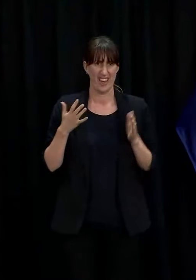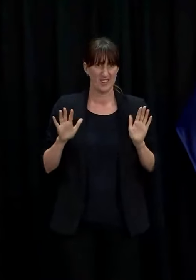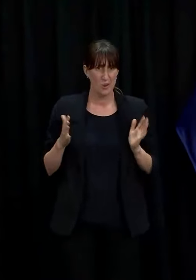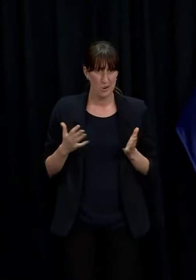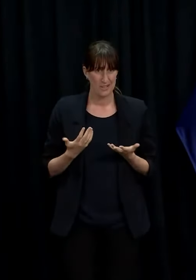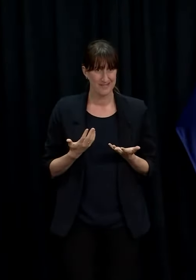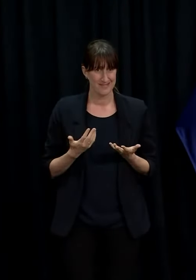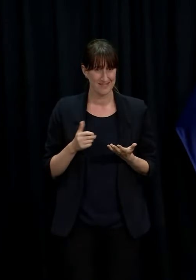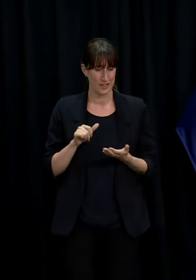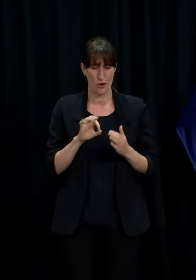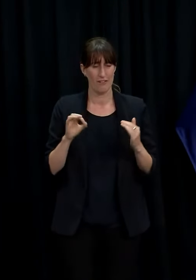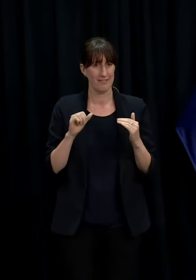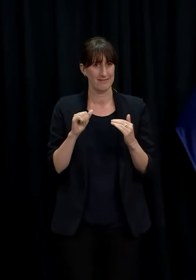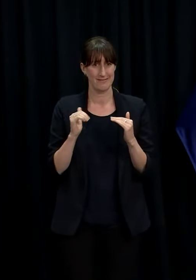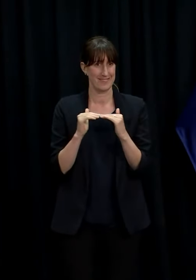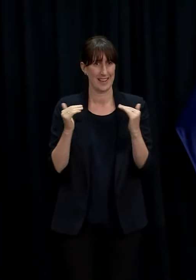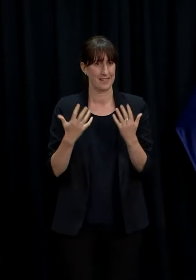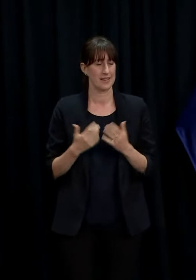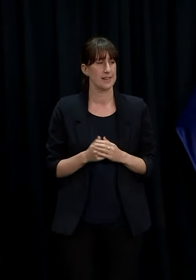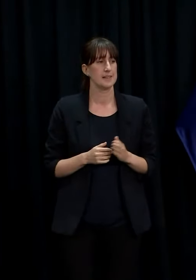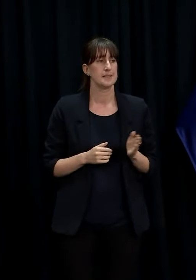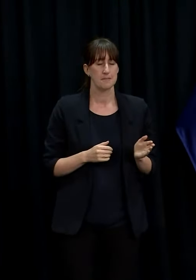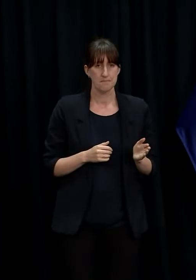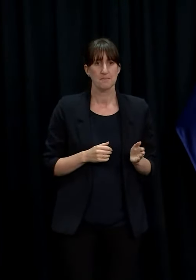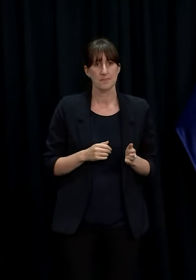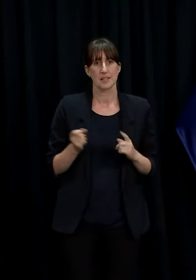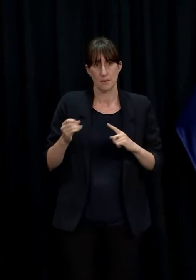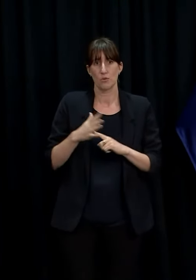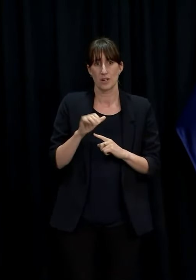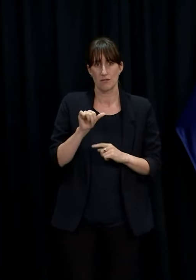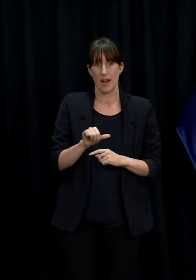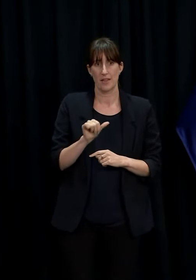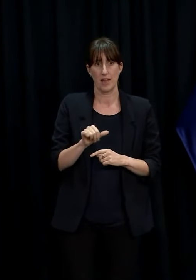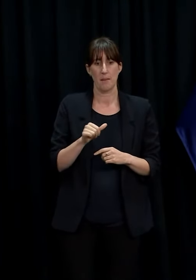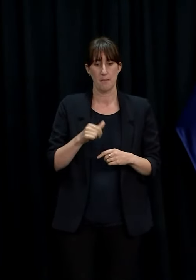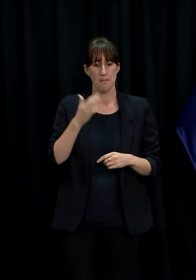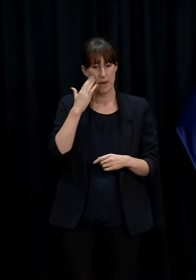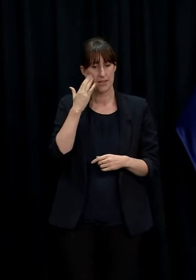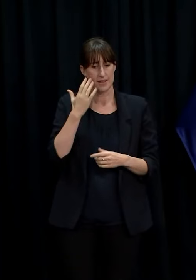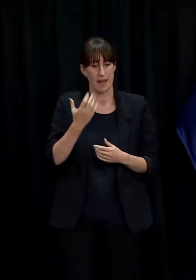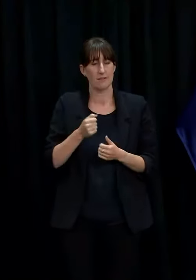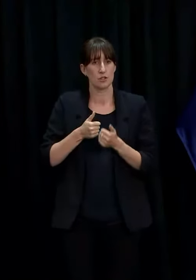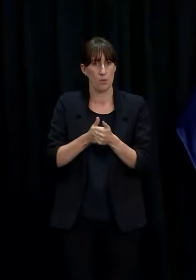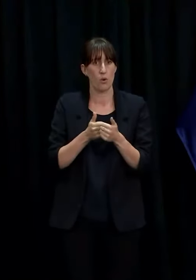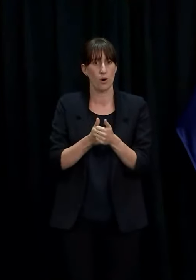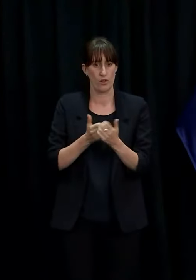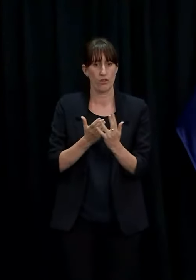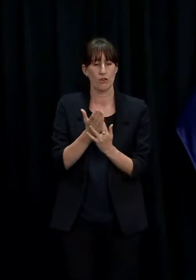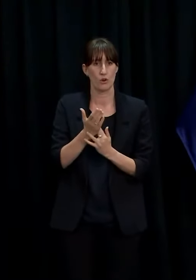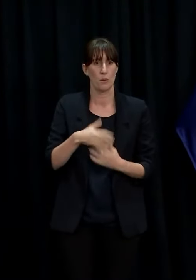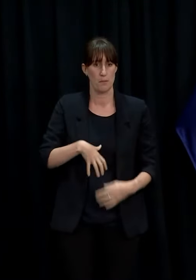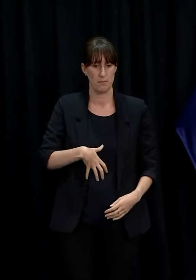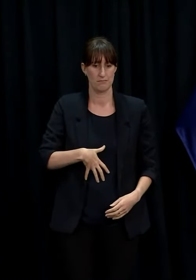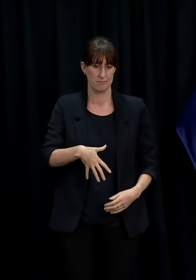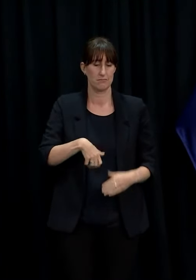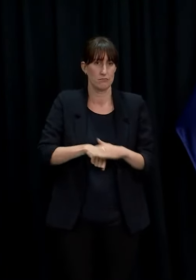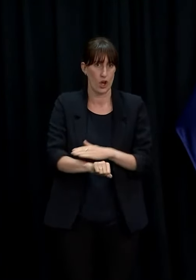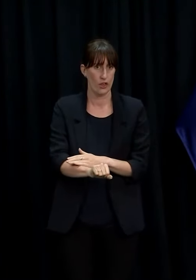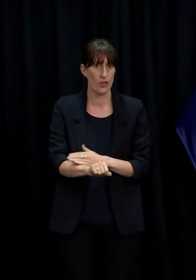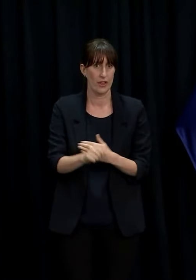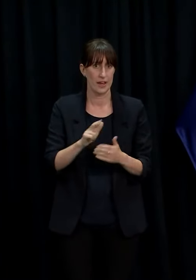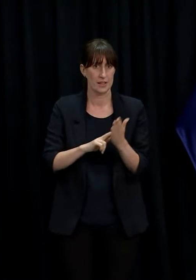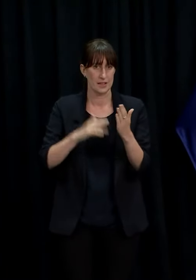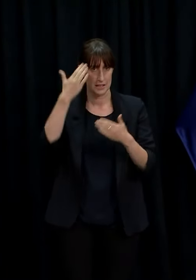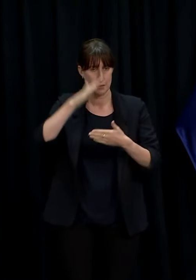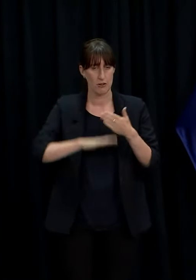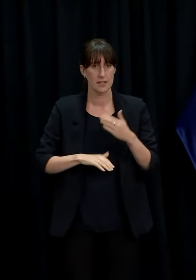as giving birth. I think just if we just went back 2 weeks in time, some of the maternity services, for example,